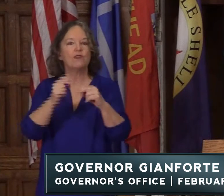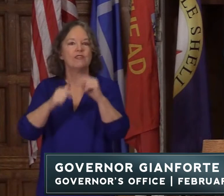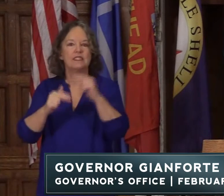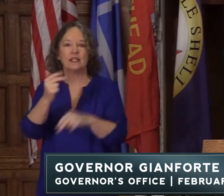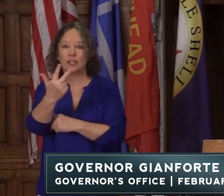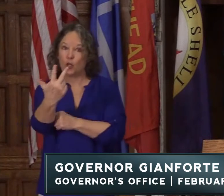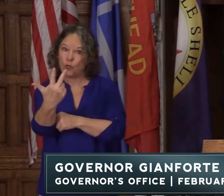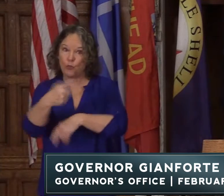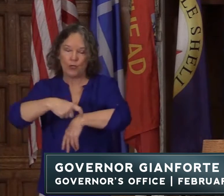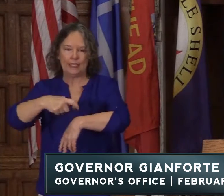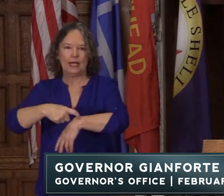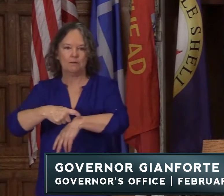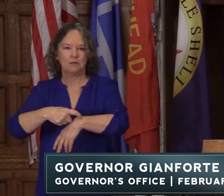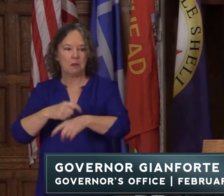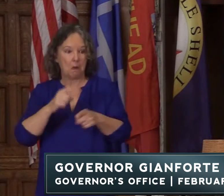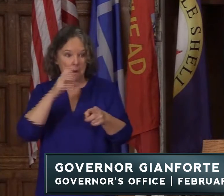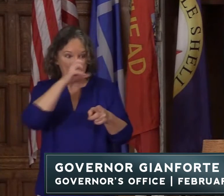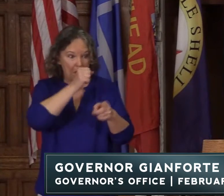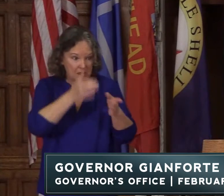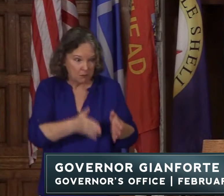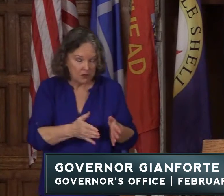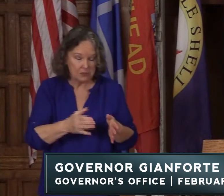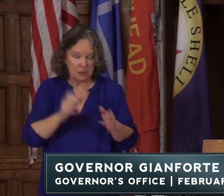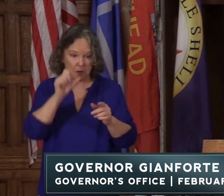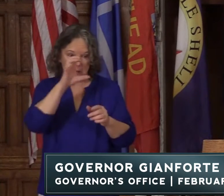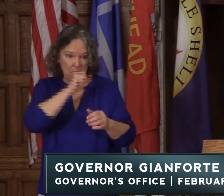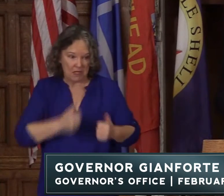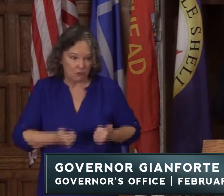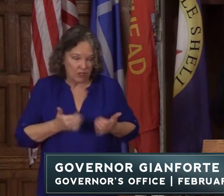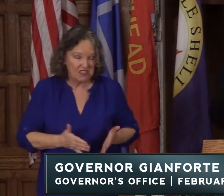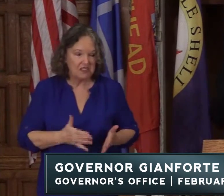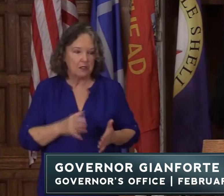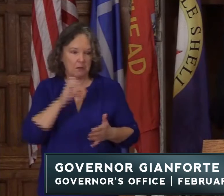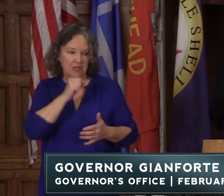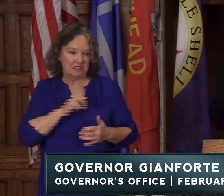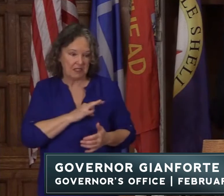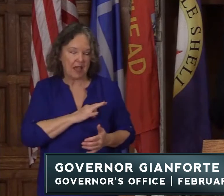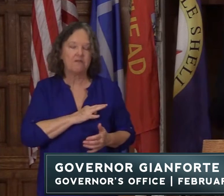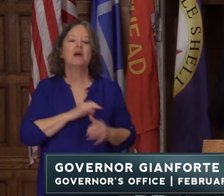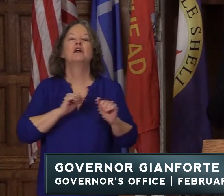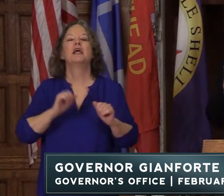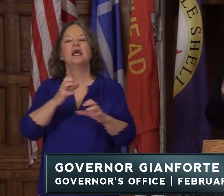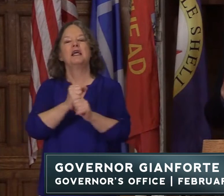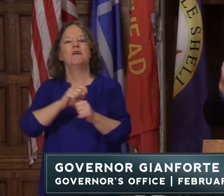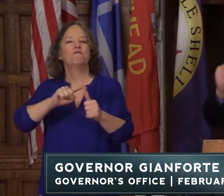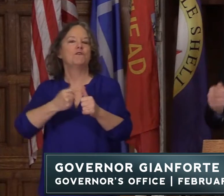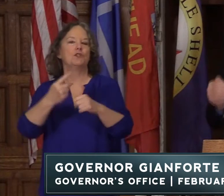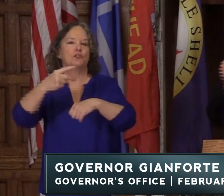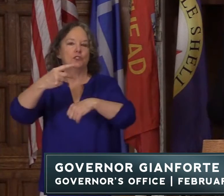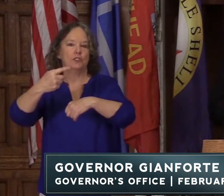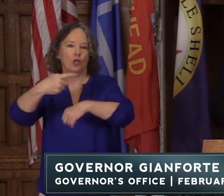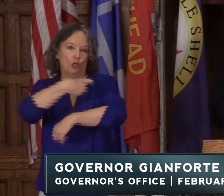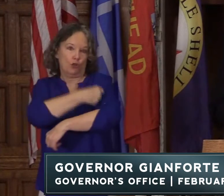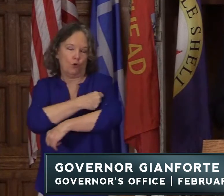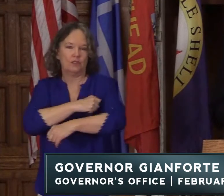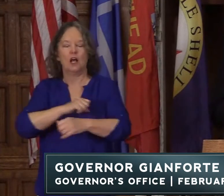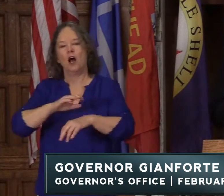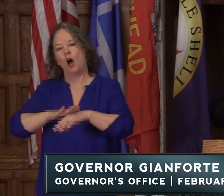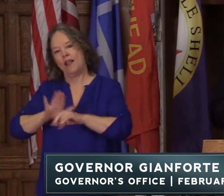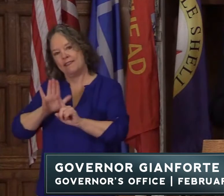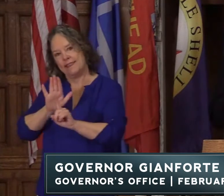missed a staff person or a resident on the first visit, they can get their first dose on the second visit. This